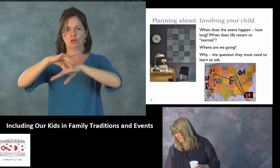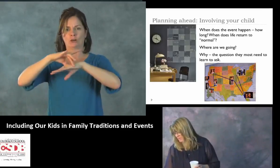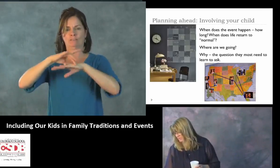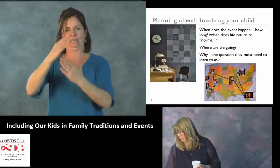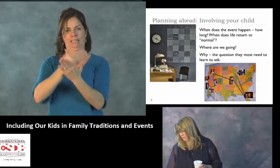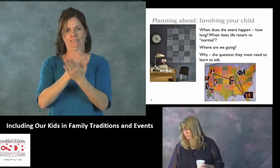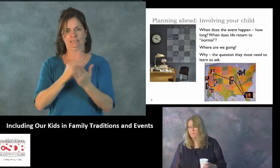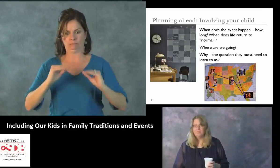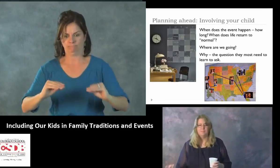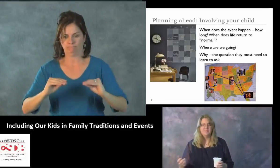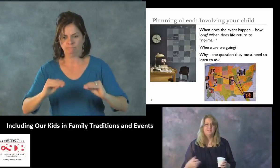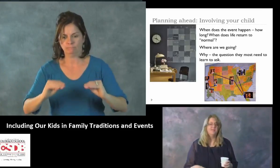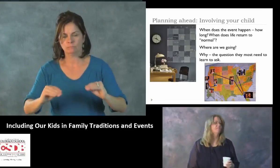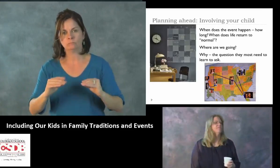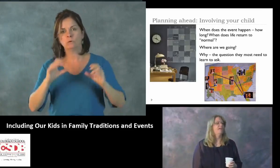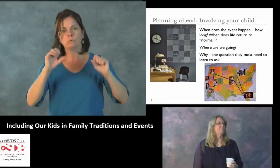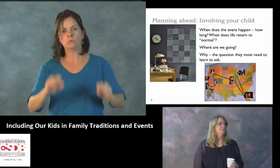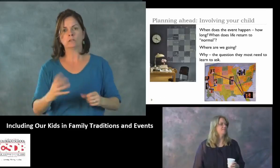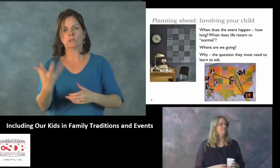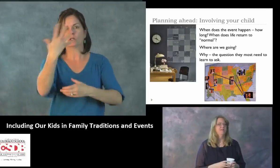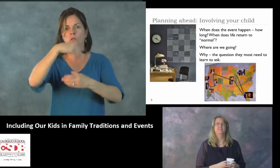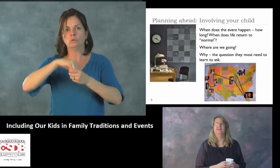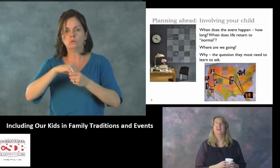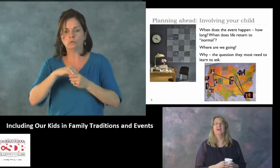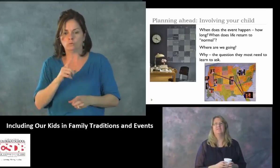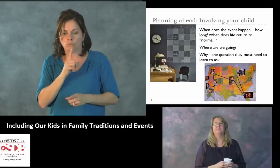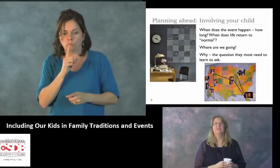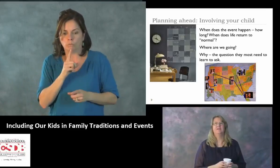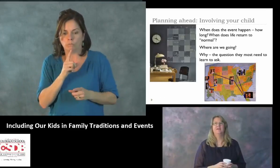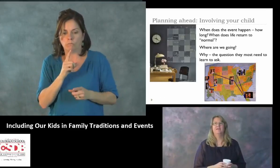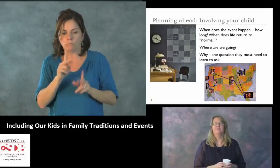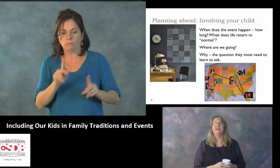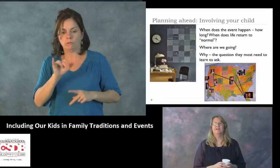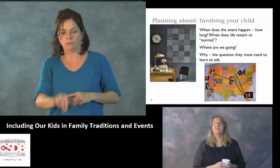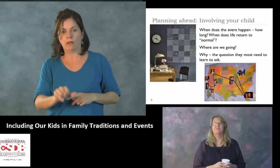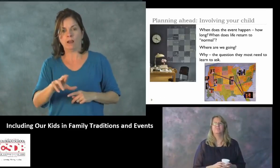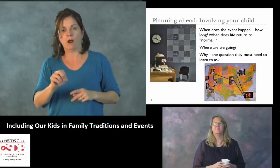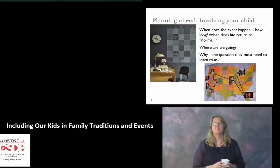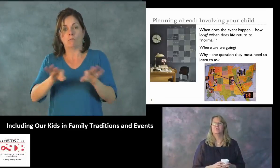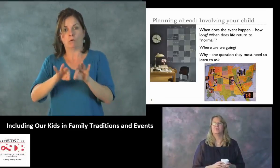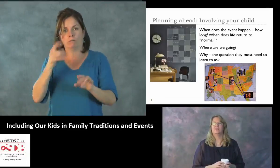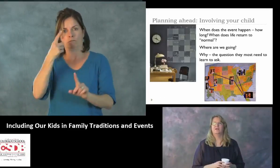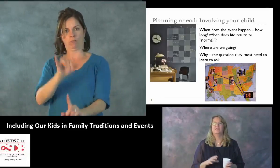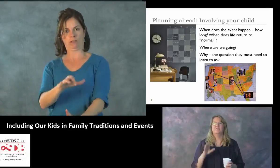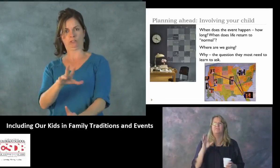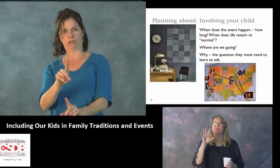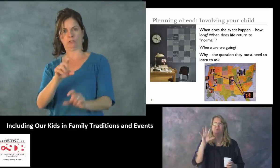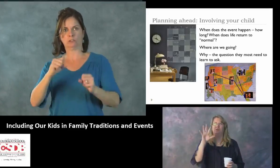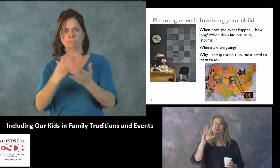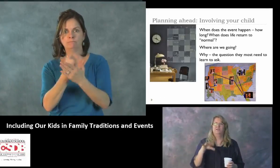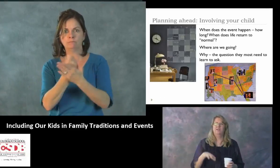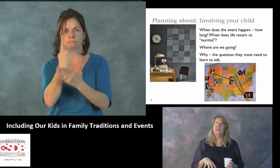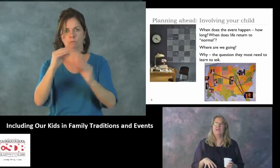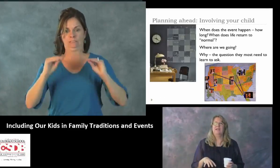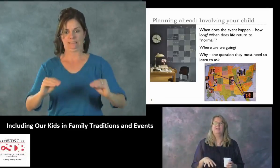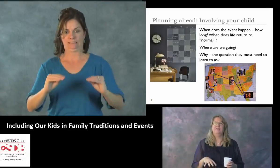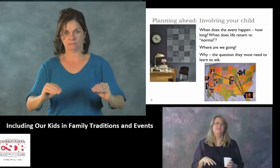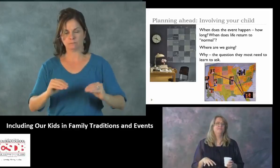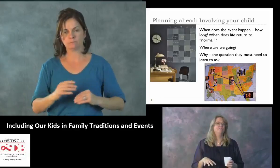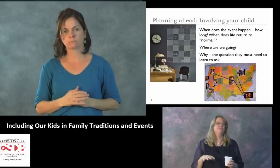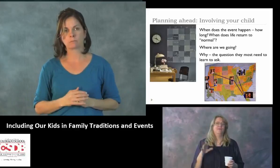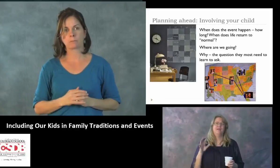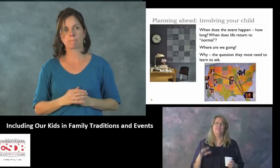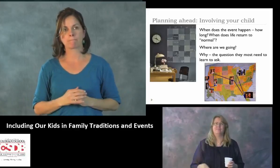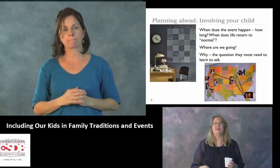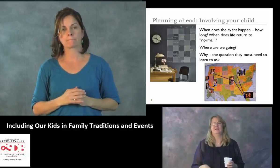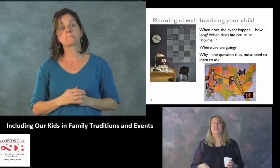And, you know, with a busy, fast-paced family life, that extra support of a visual aid is